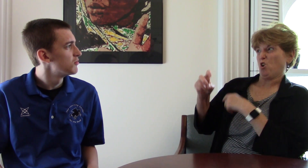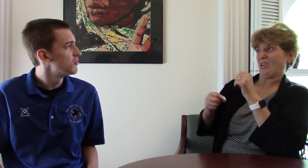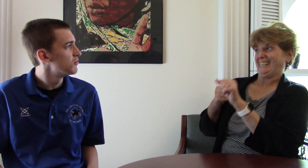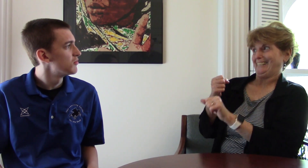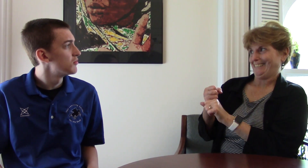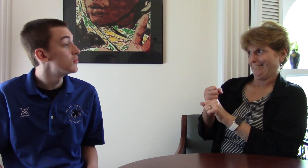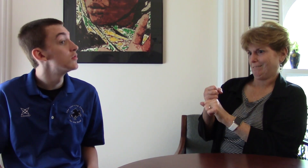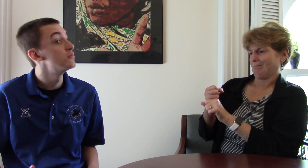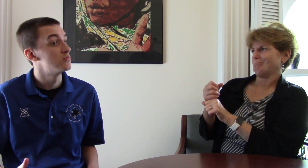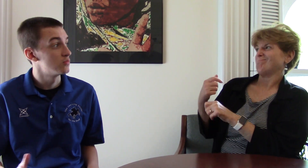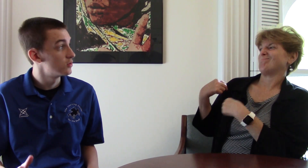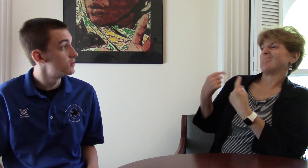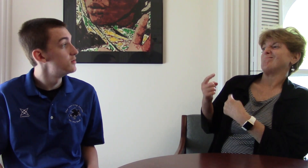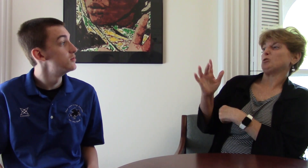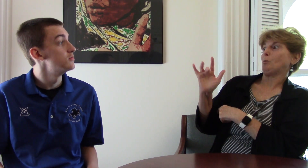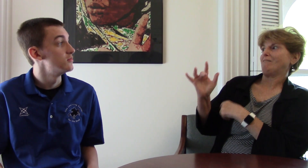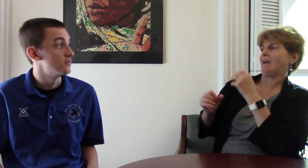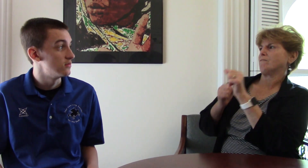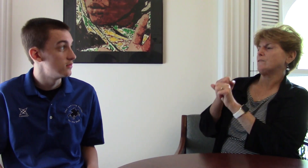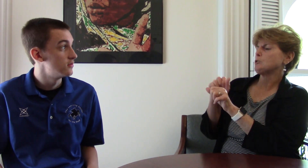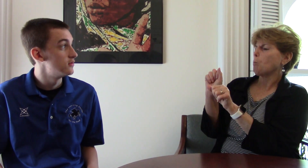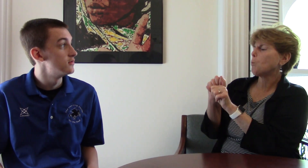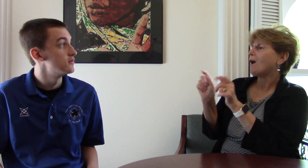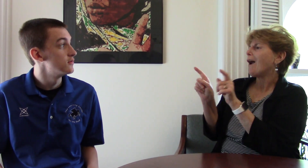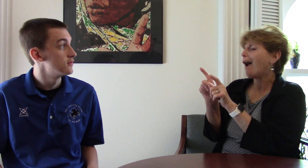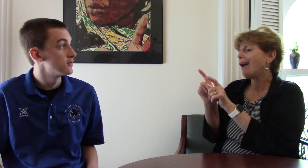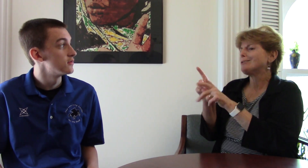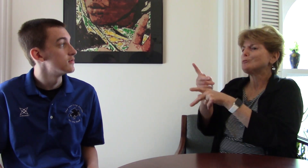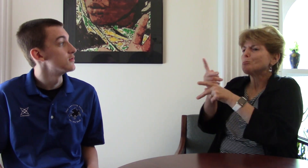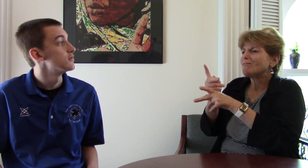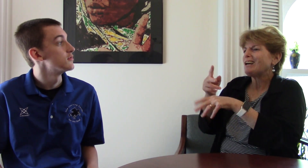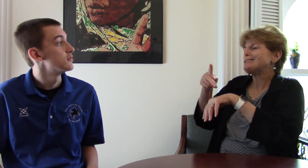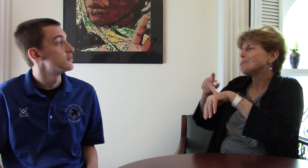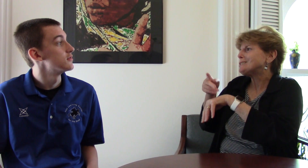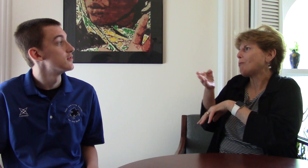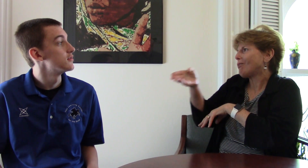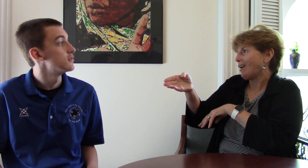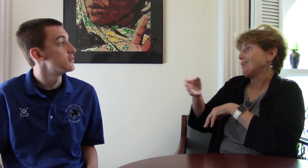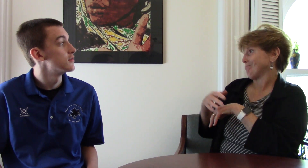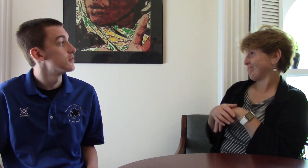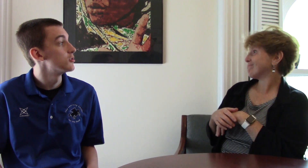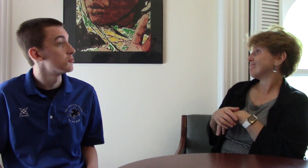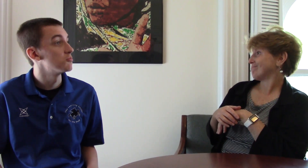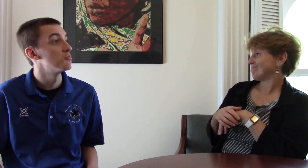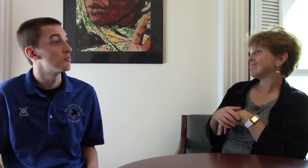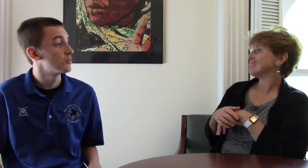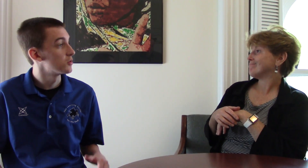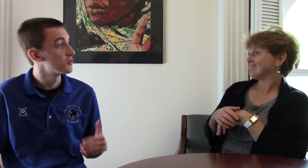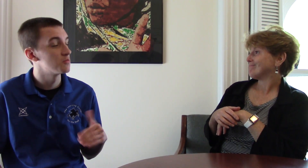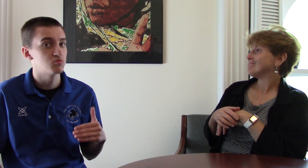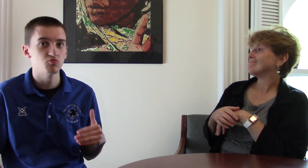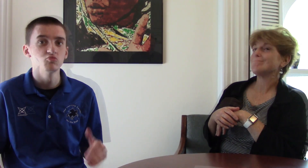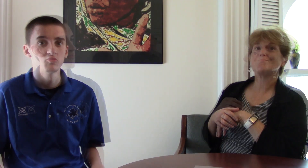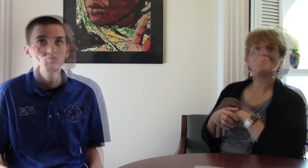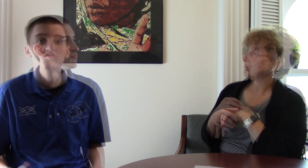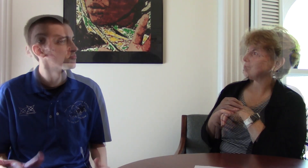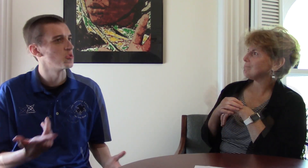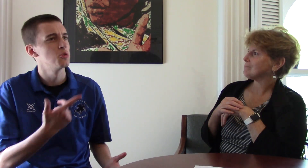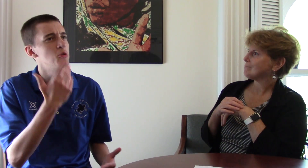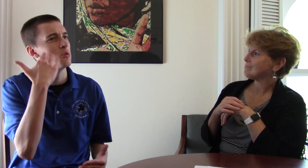School and I have for the last 30 years. The last 25 of those I was working as supervisor and principal of the Elementary School. Wow.